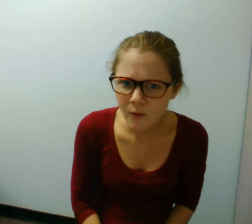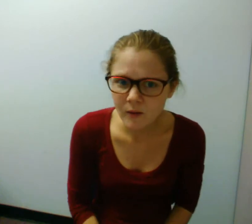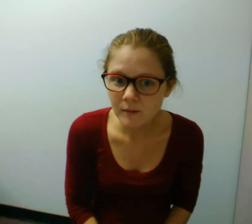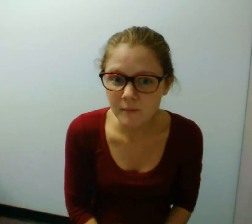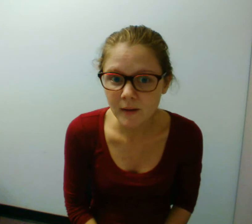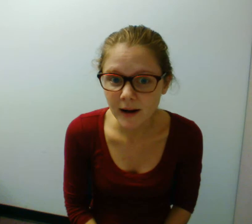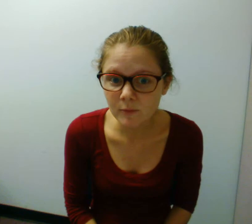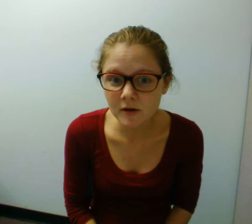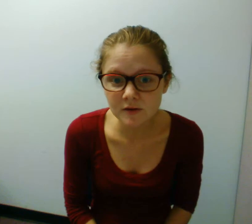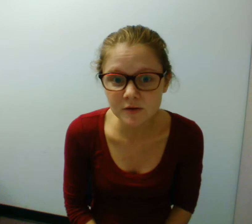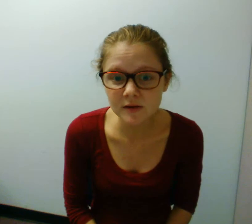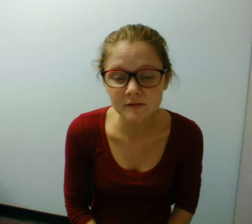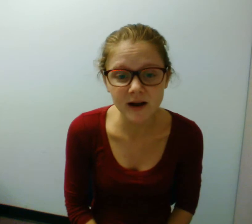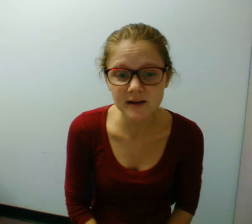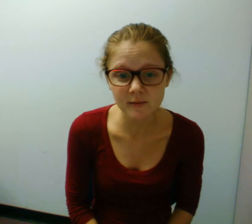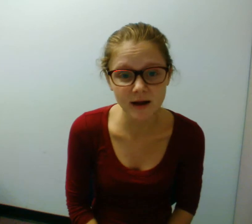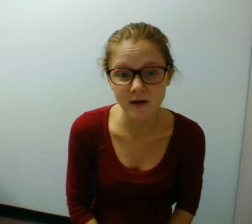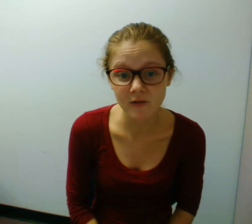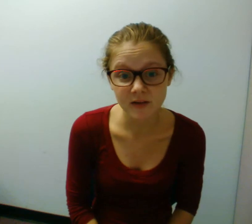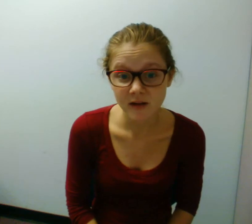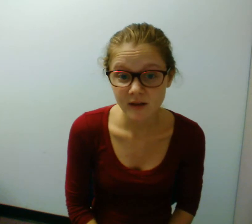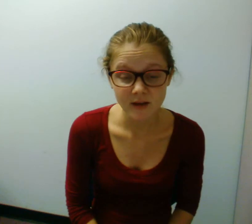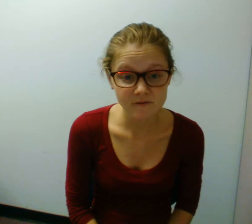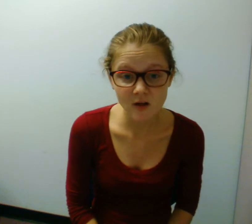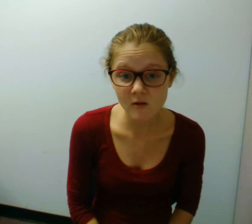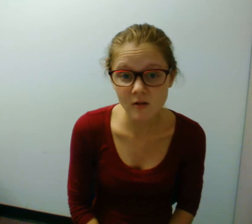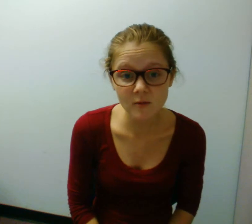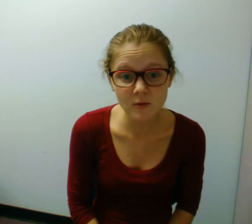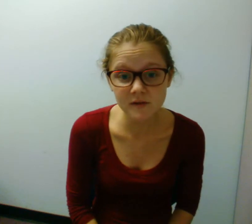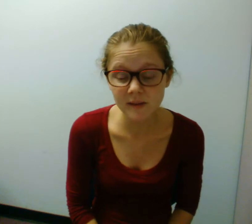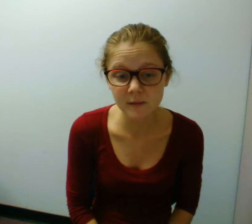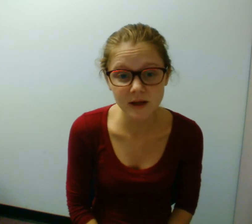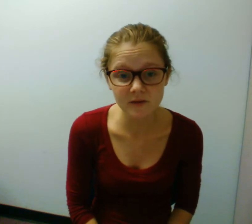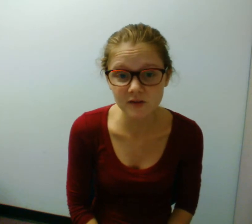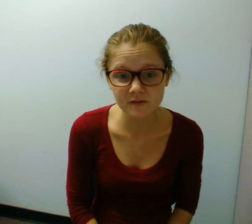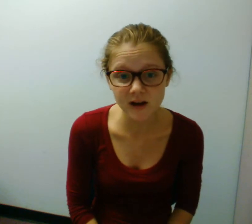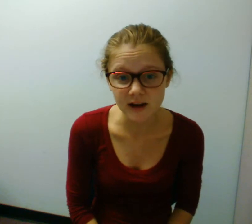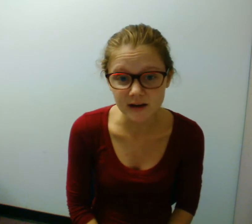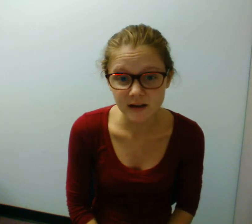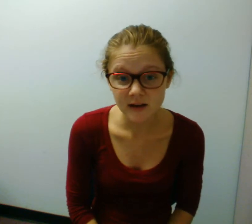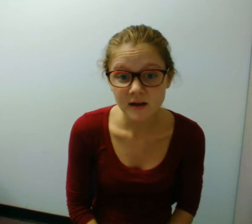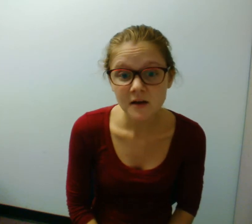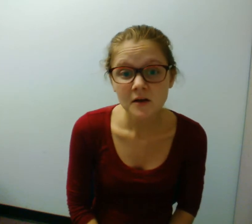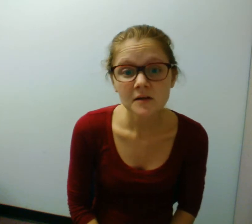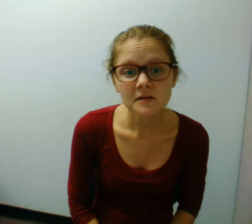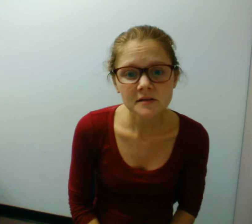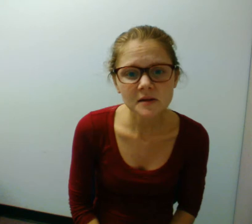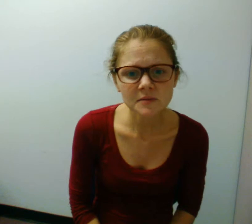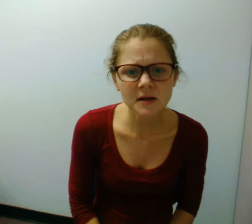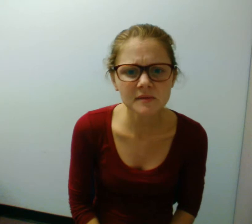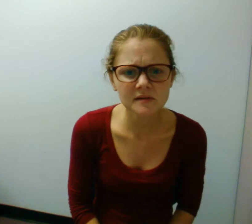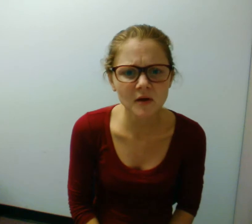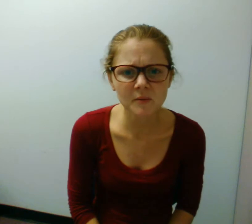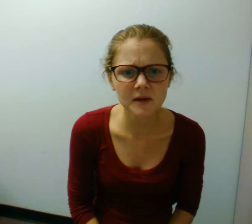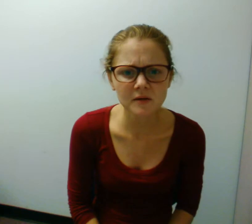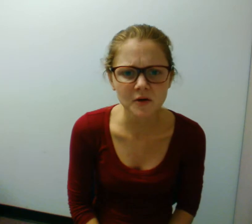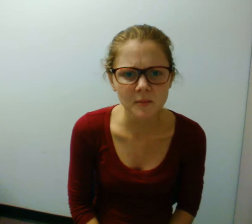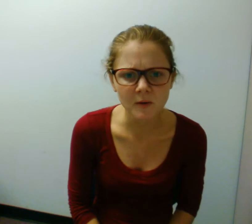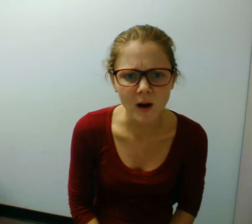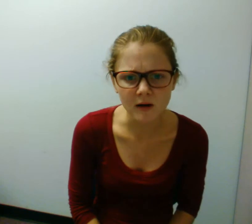No, my boys are doing fine in my house. They follow all the rules and they behave just fine. Sometimes they'll be a little bit wild